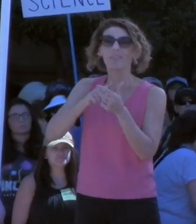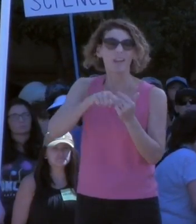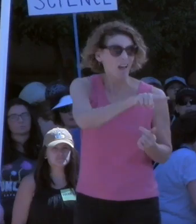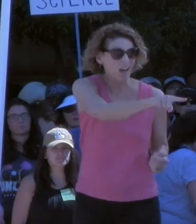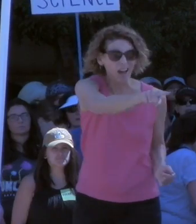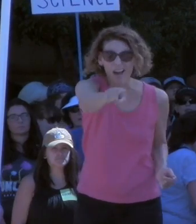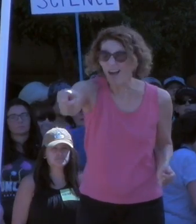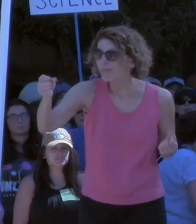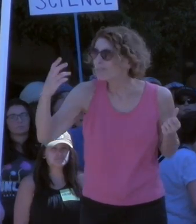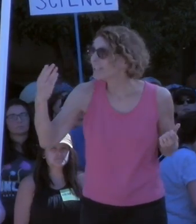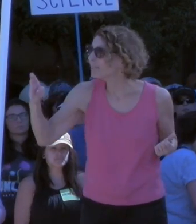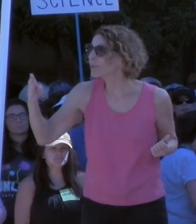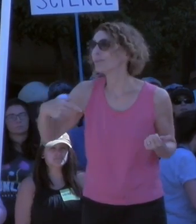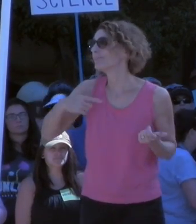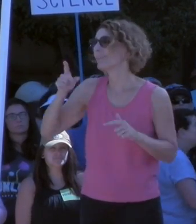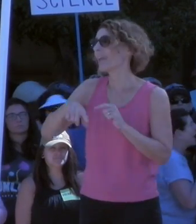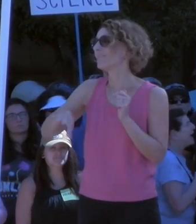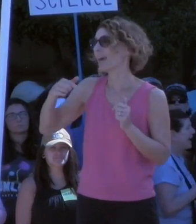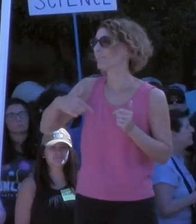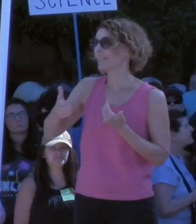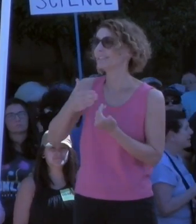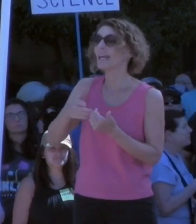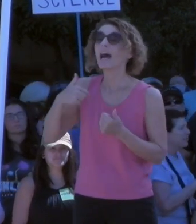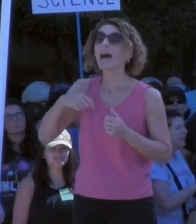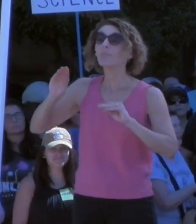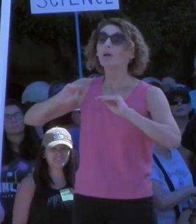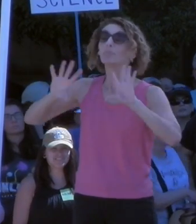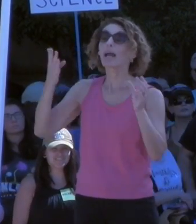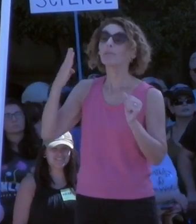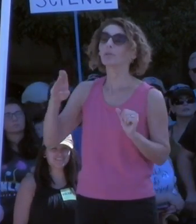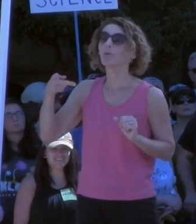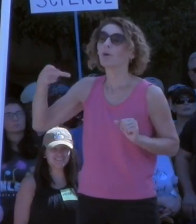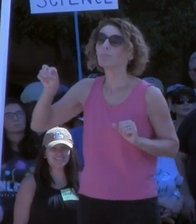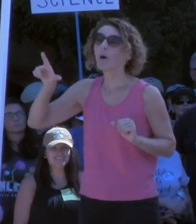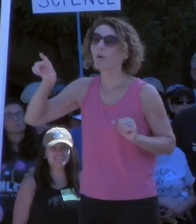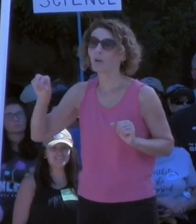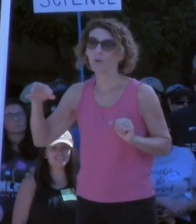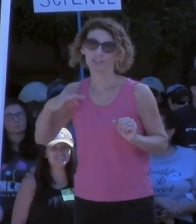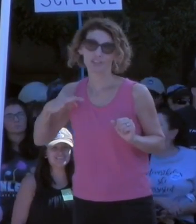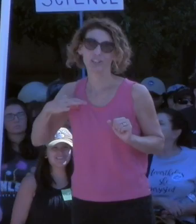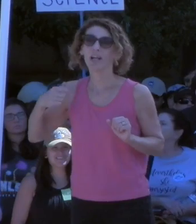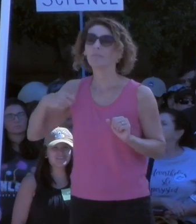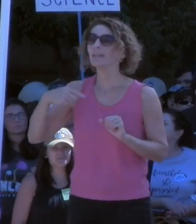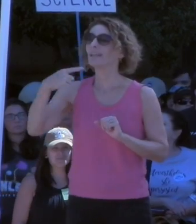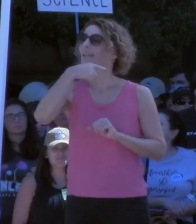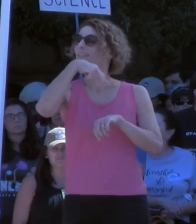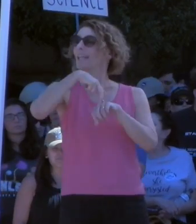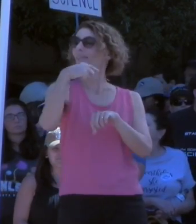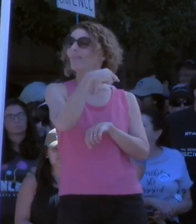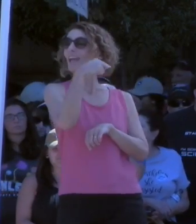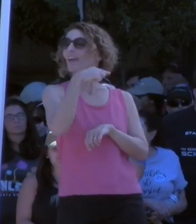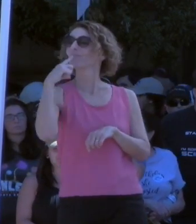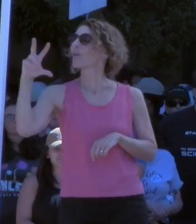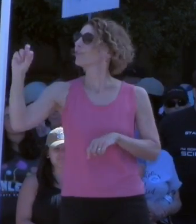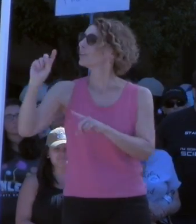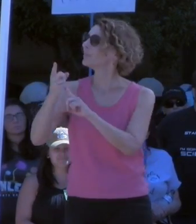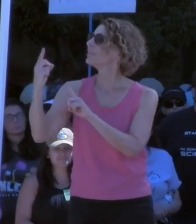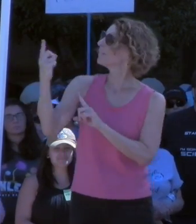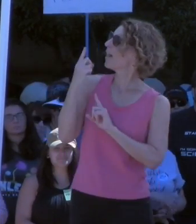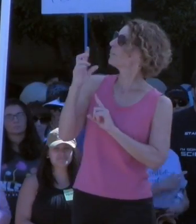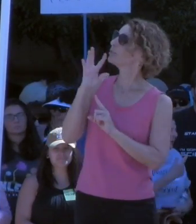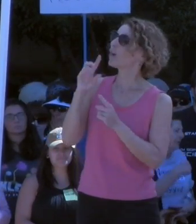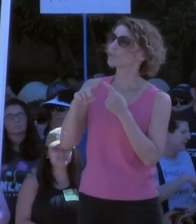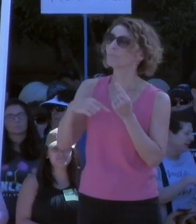so I won't really stand out. I'm the guy with a bright blue polo shirt. I'll be hanging around the steps back here for about half an hour. Please come up and talk